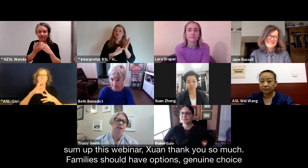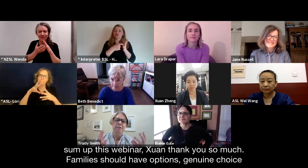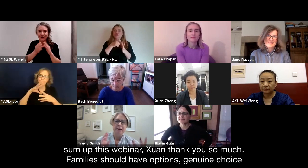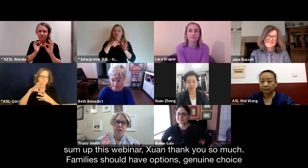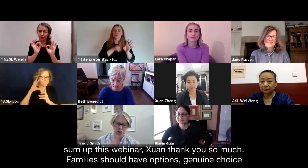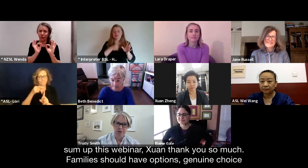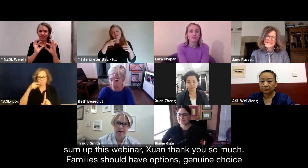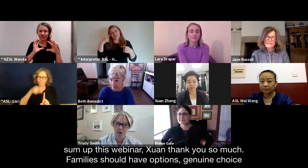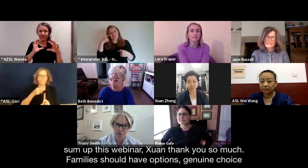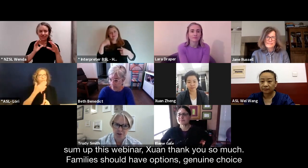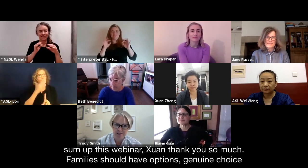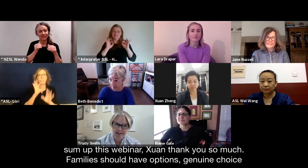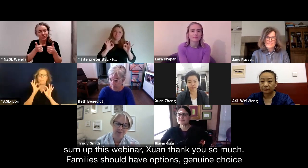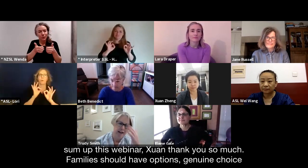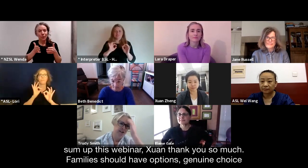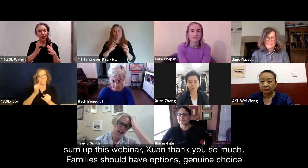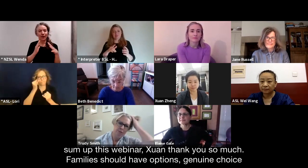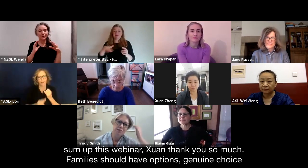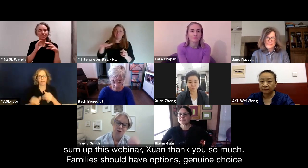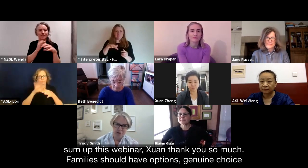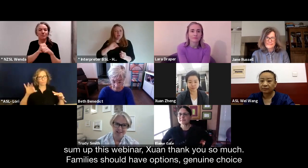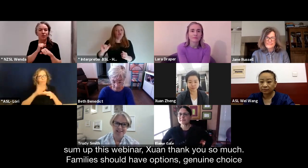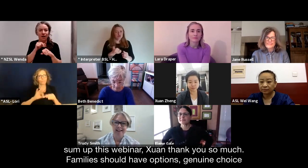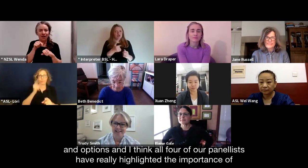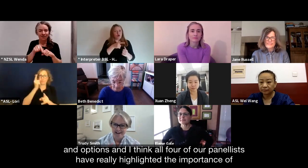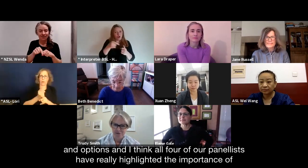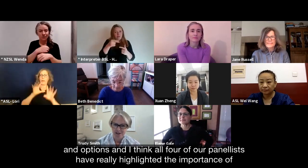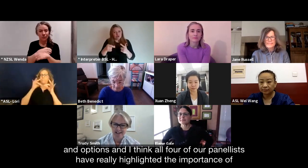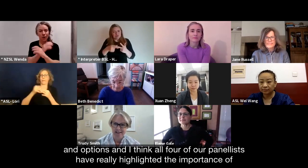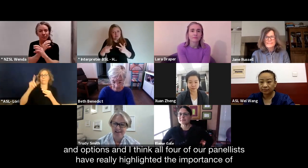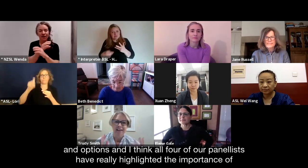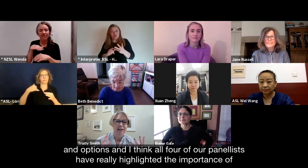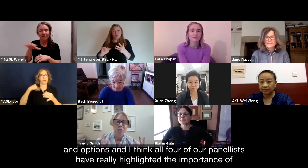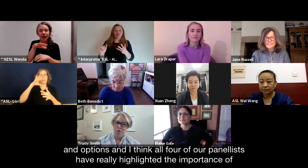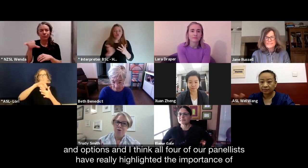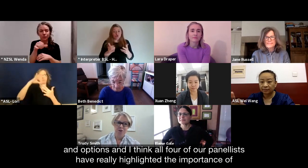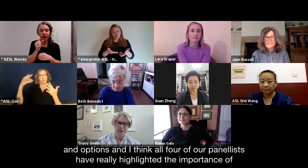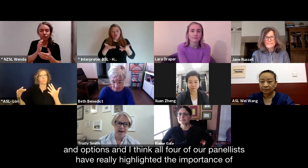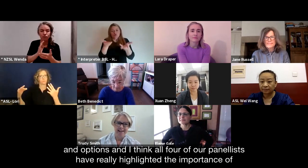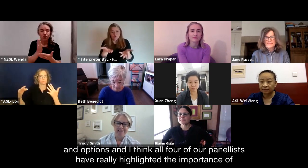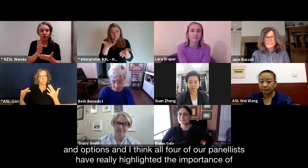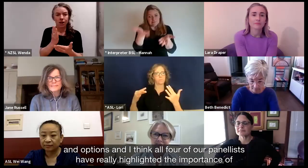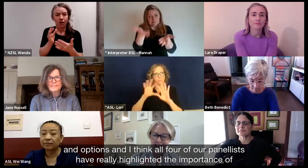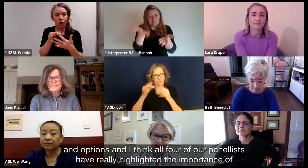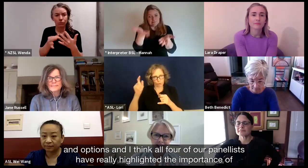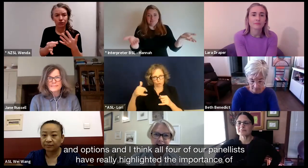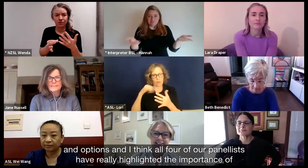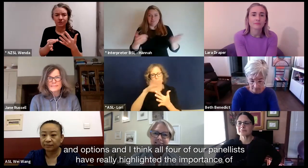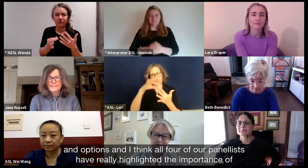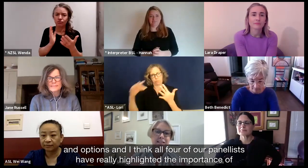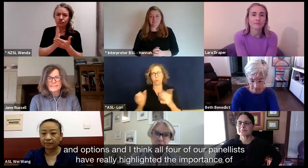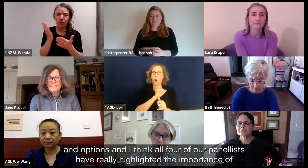thank you so much. Families should have options. They should have genuine choice and options. And I think all four of our panelists have really